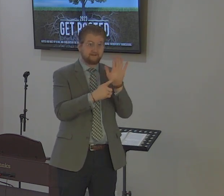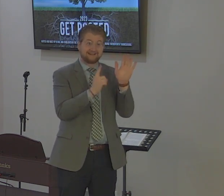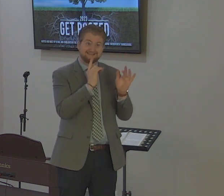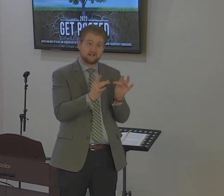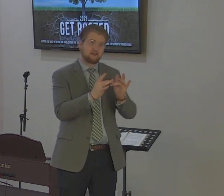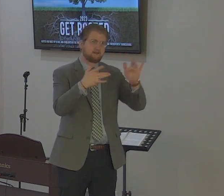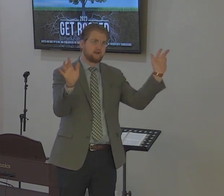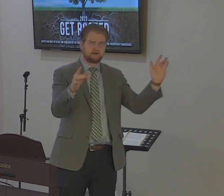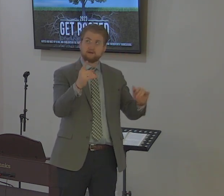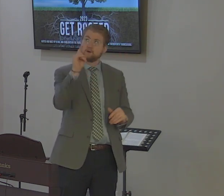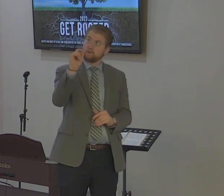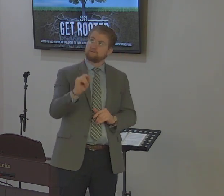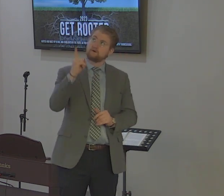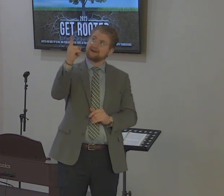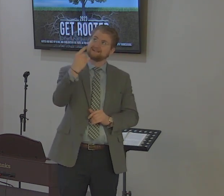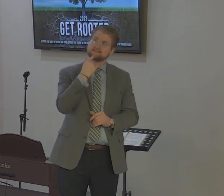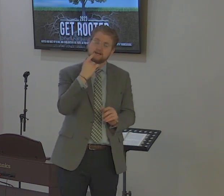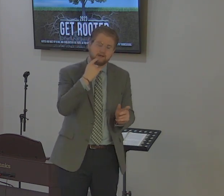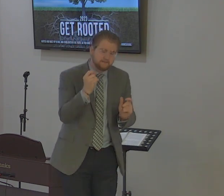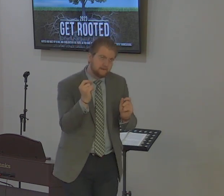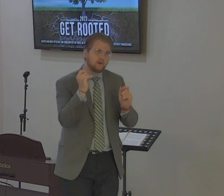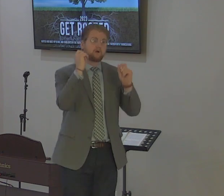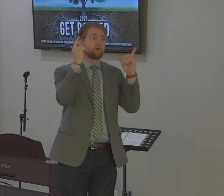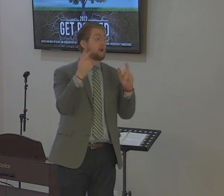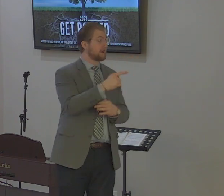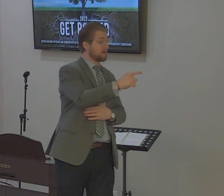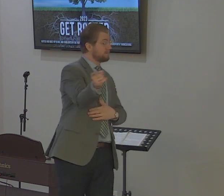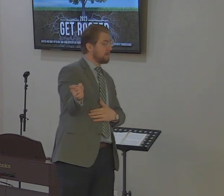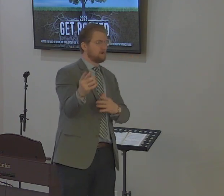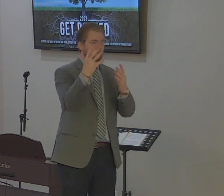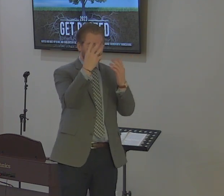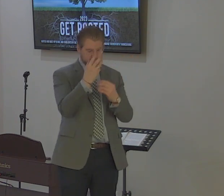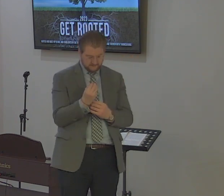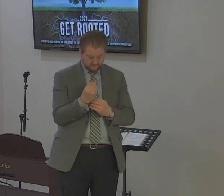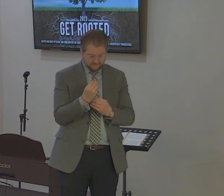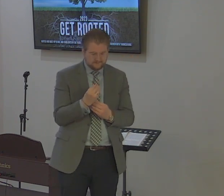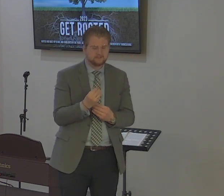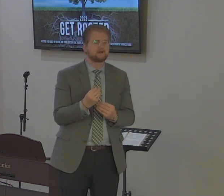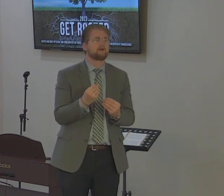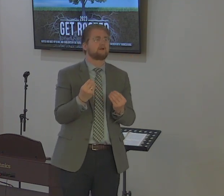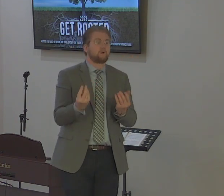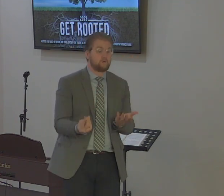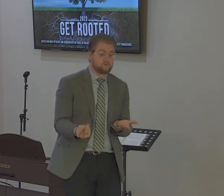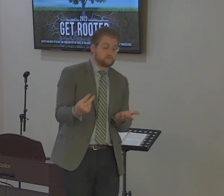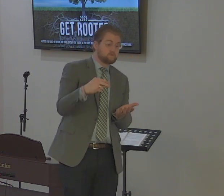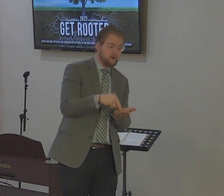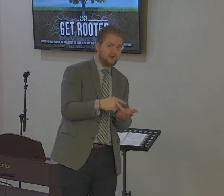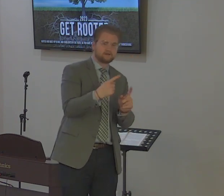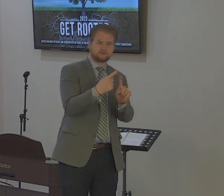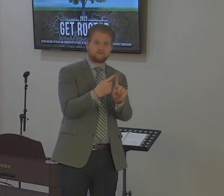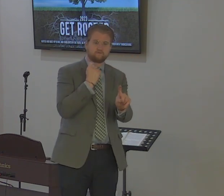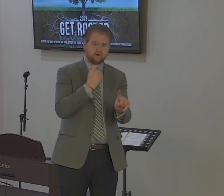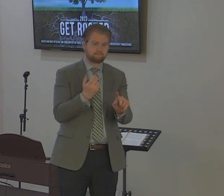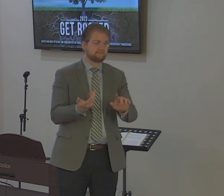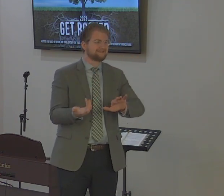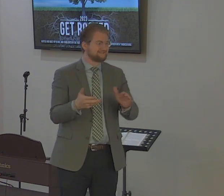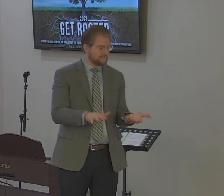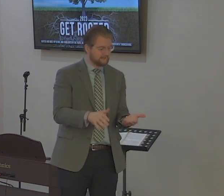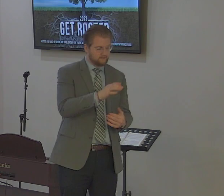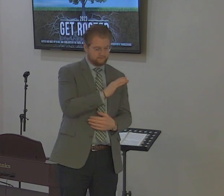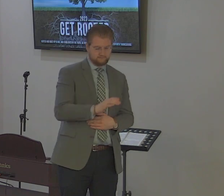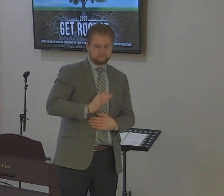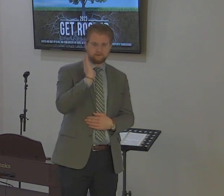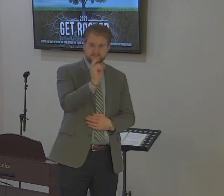he saith, awake, thou that sleepest, and arise from the dead, and Christ shall give thee